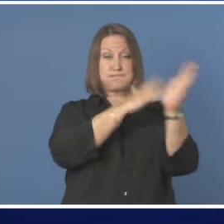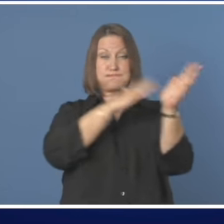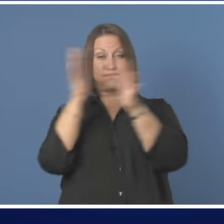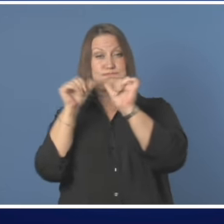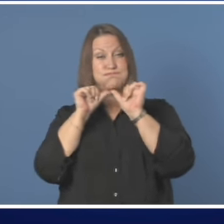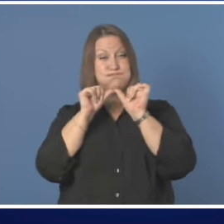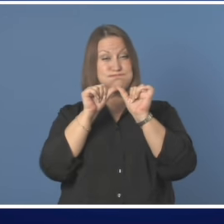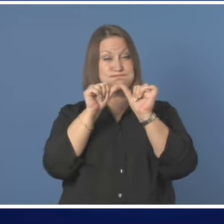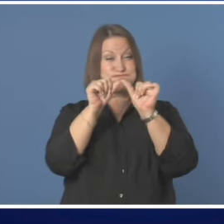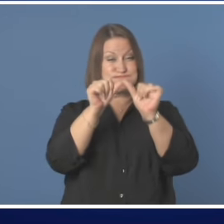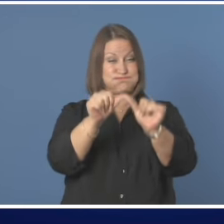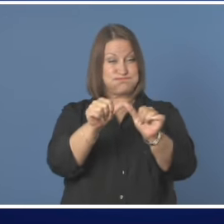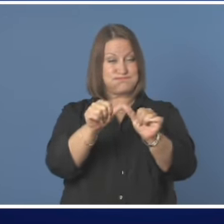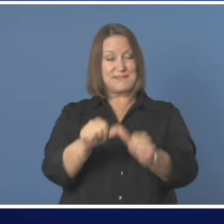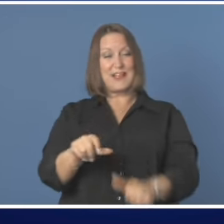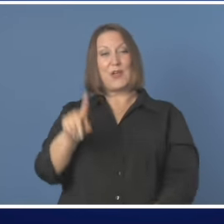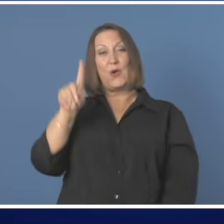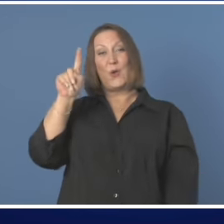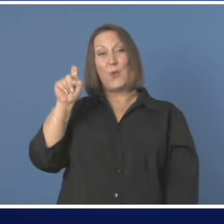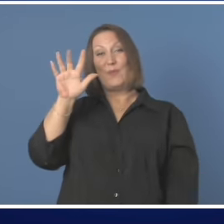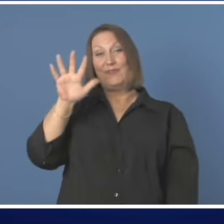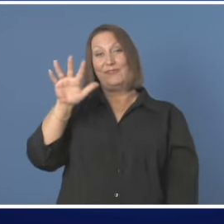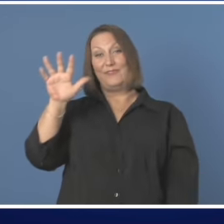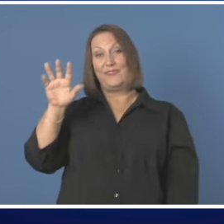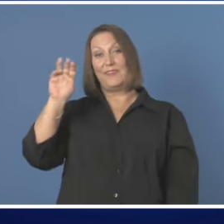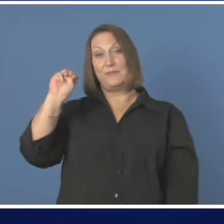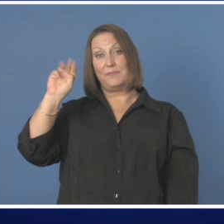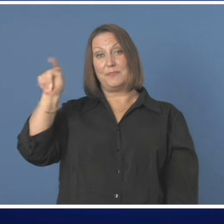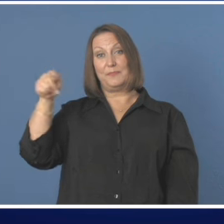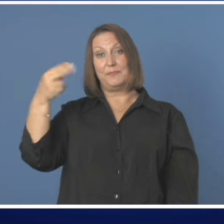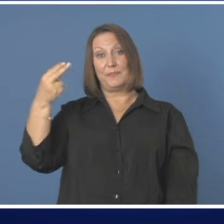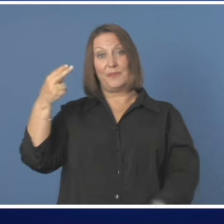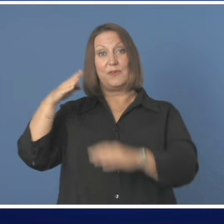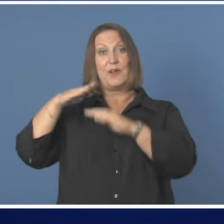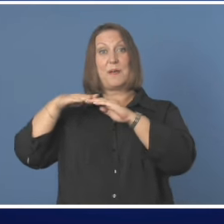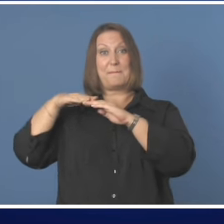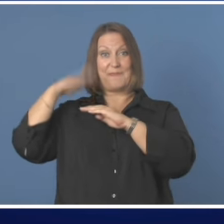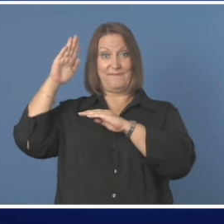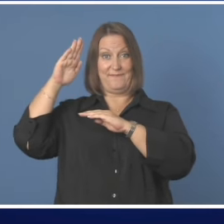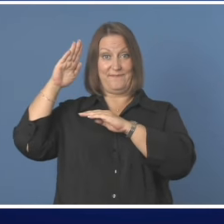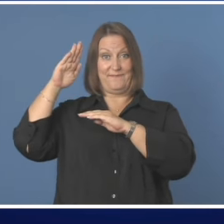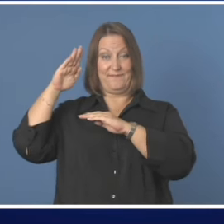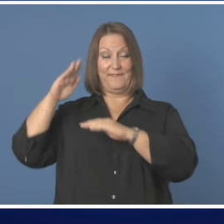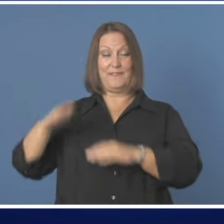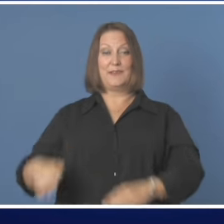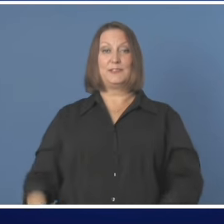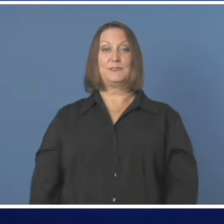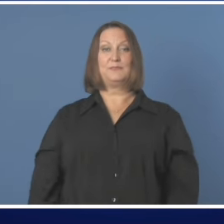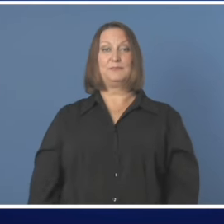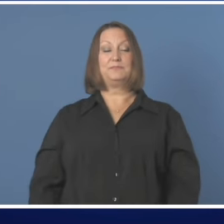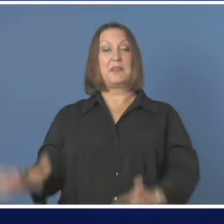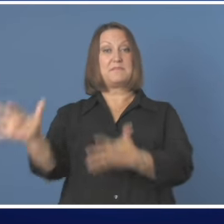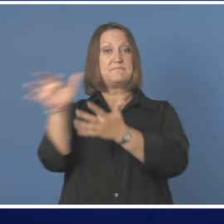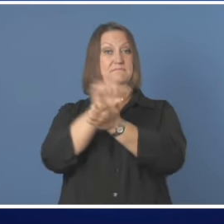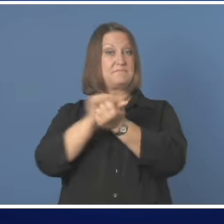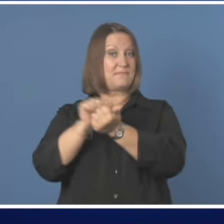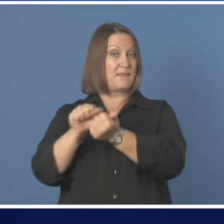Sustained winds more than 155 miles per hour.